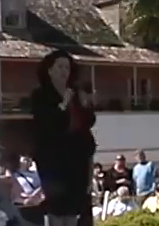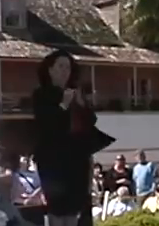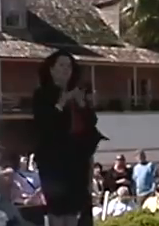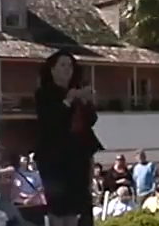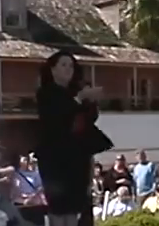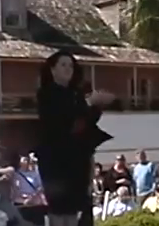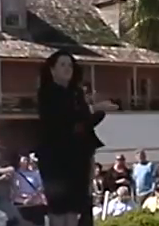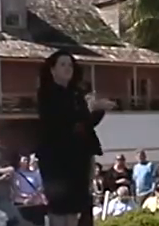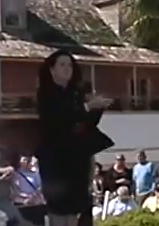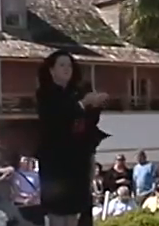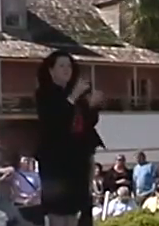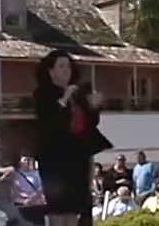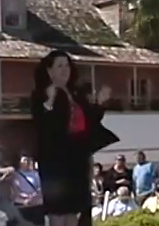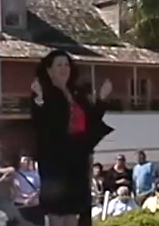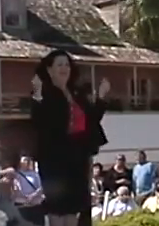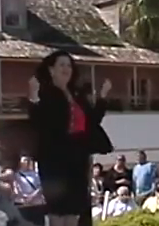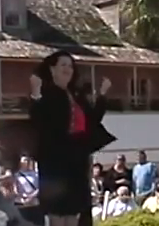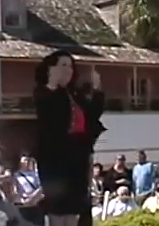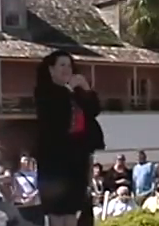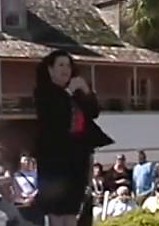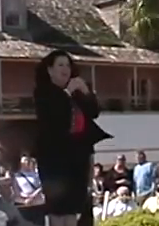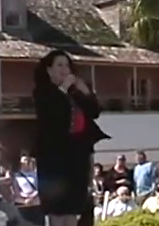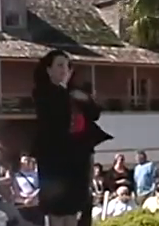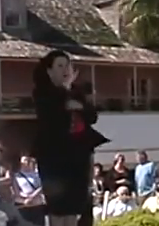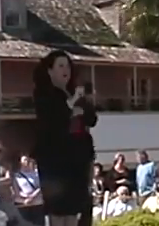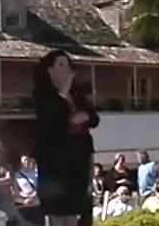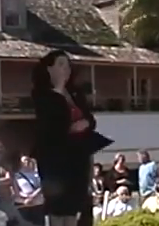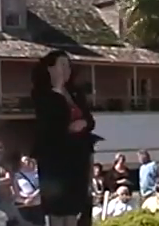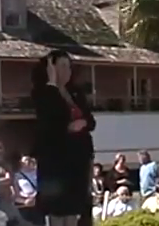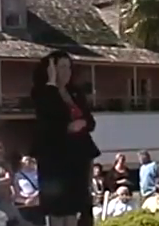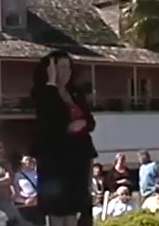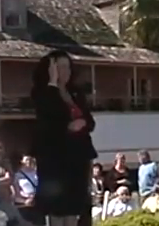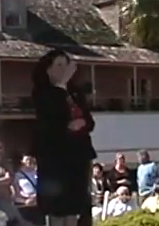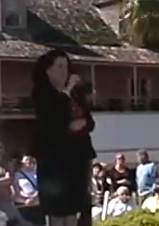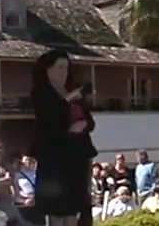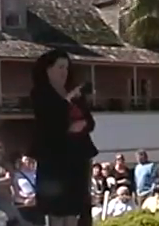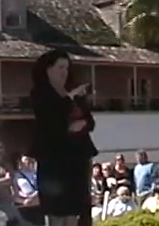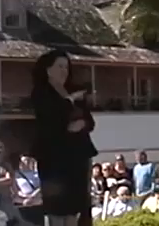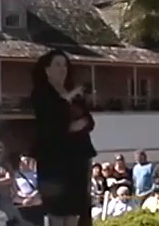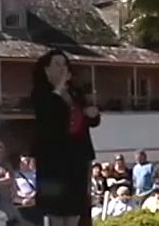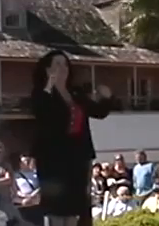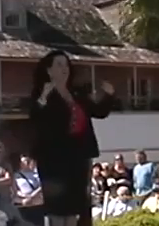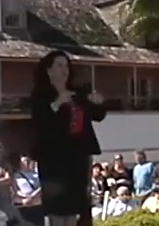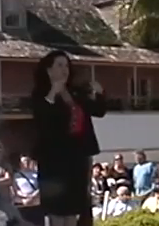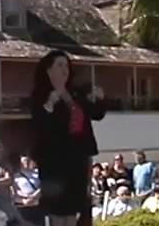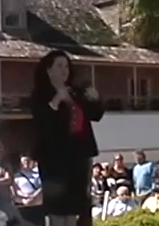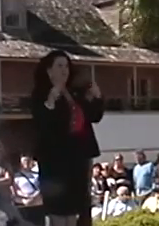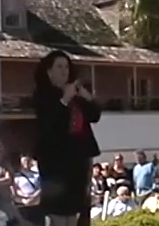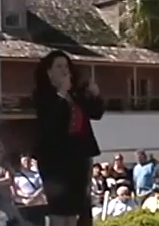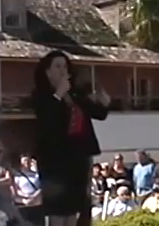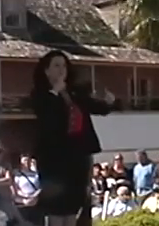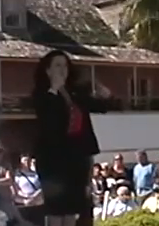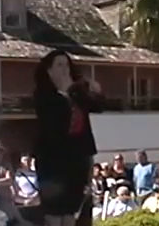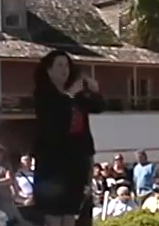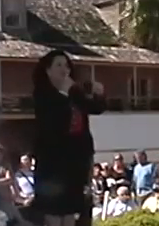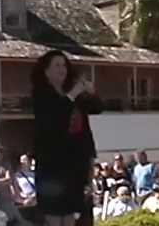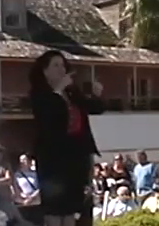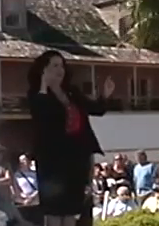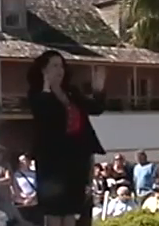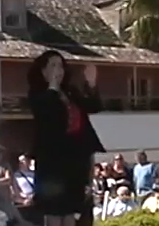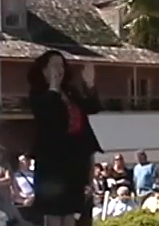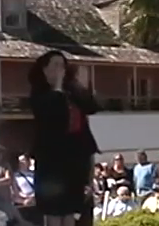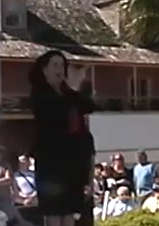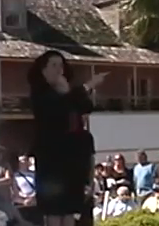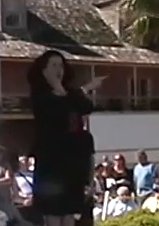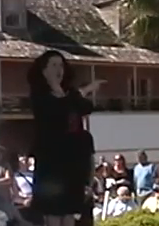voyage, they were attacked by the Calusa Indians, and Ponce de Leon was injured from a poisonous arrow, forcing